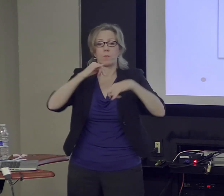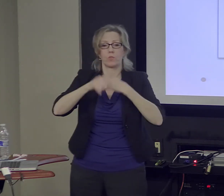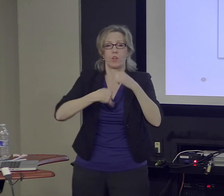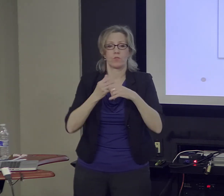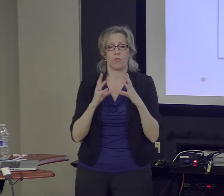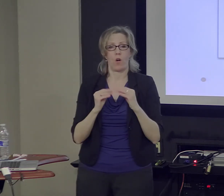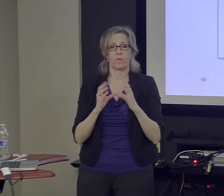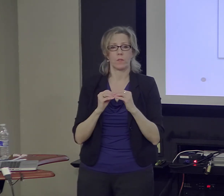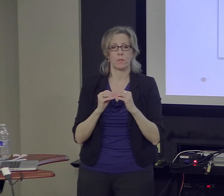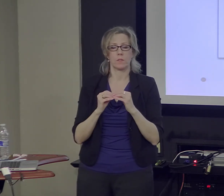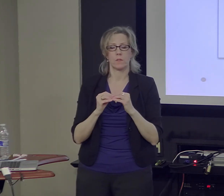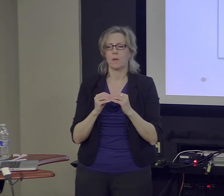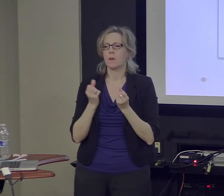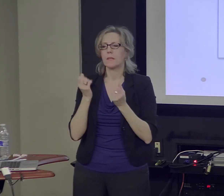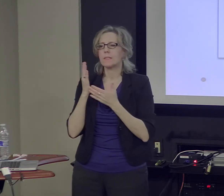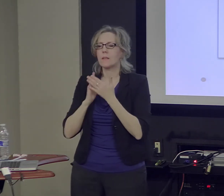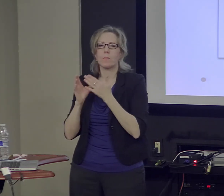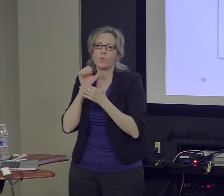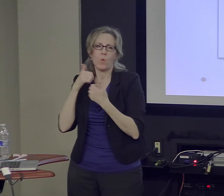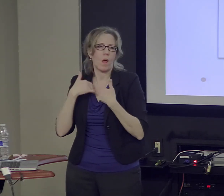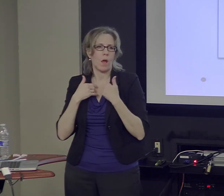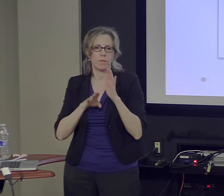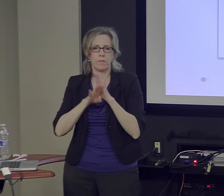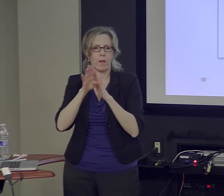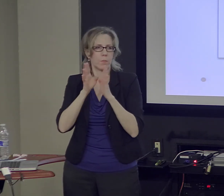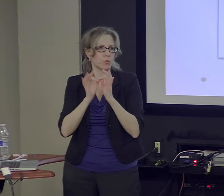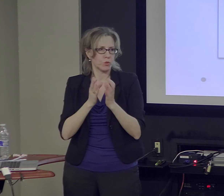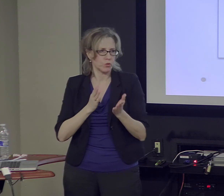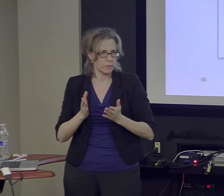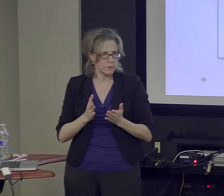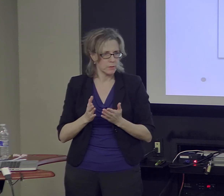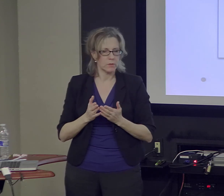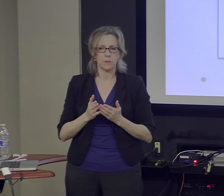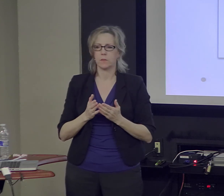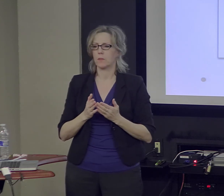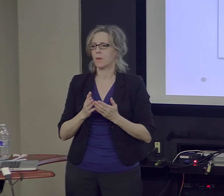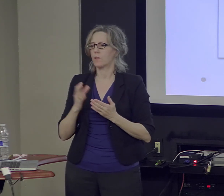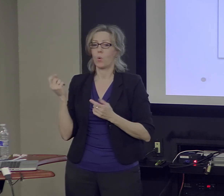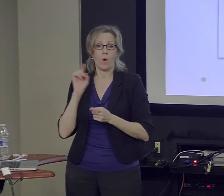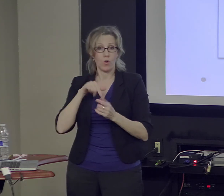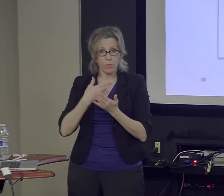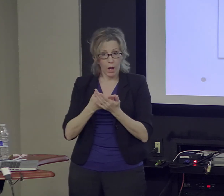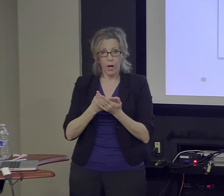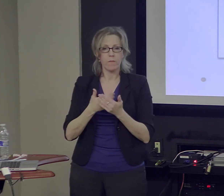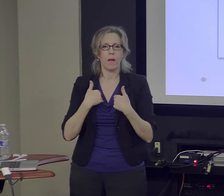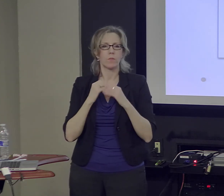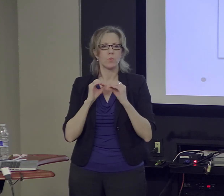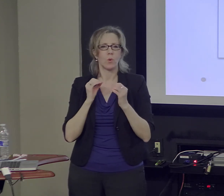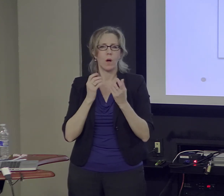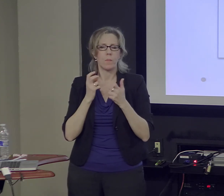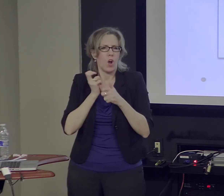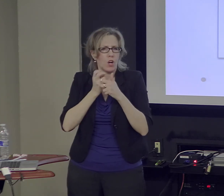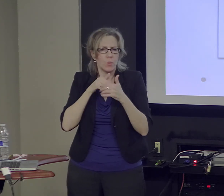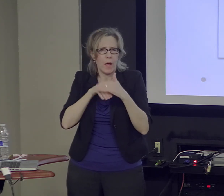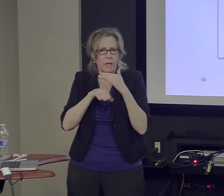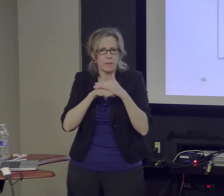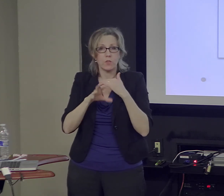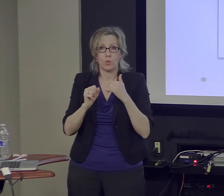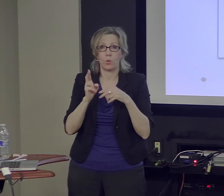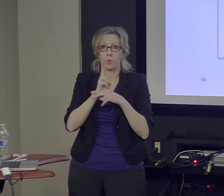People from other countries who attend an international conference, some don't have access to interpreting services,